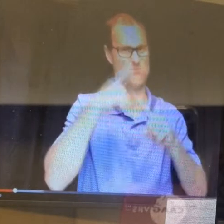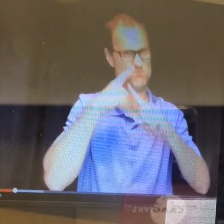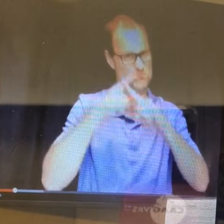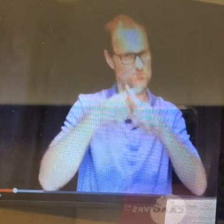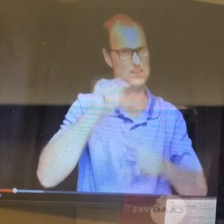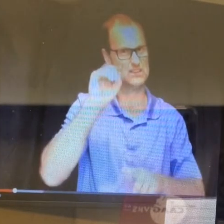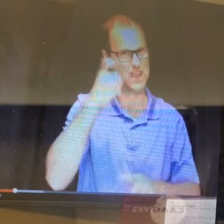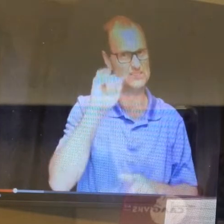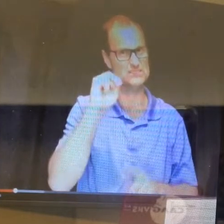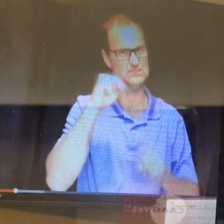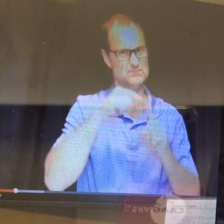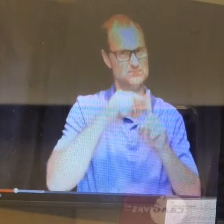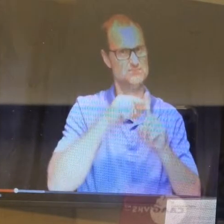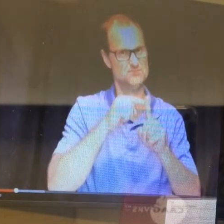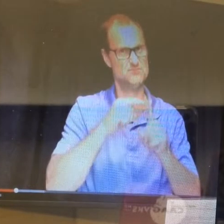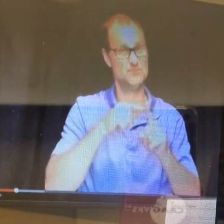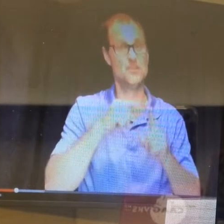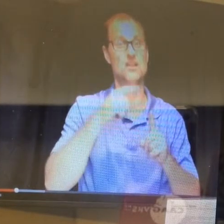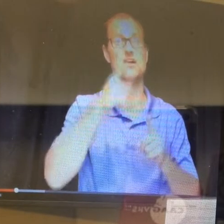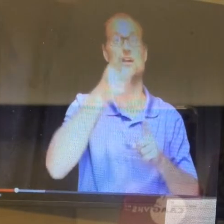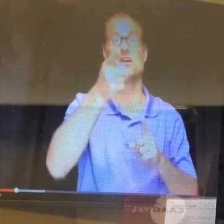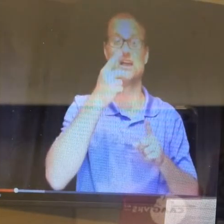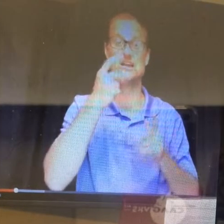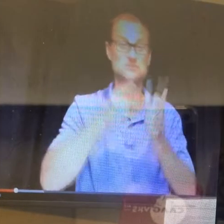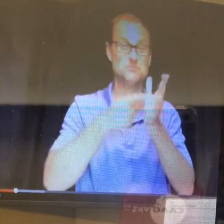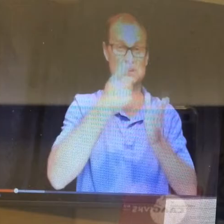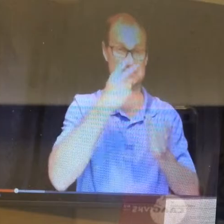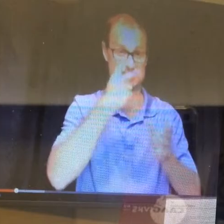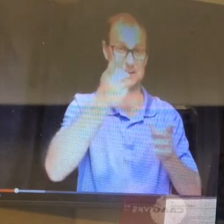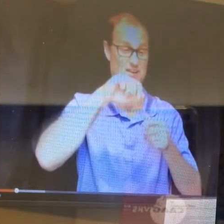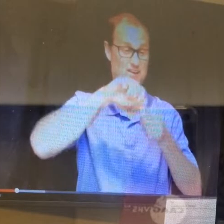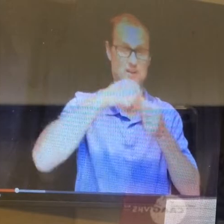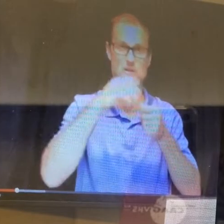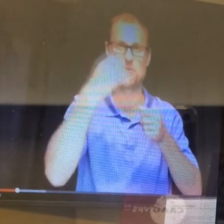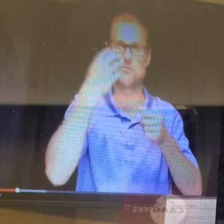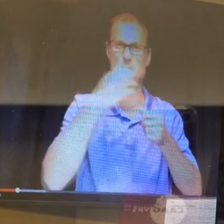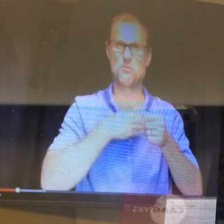the caterpillars actually eat the milkweed that they've been hatched on.